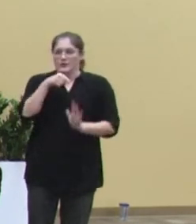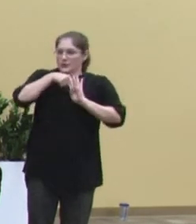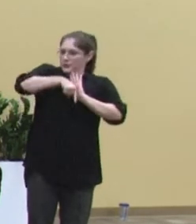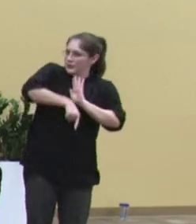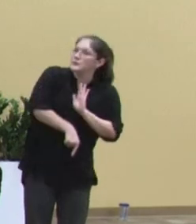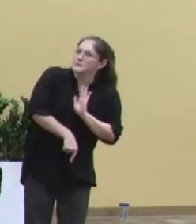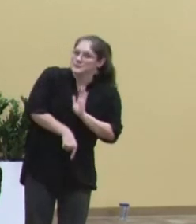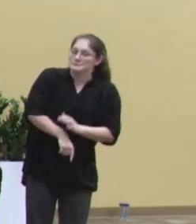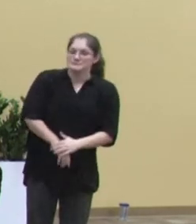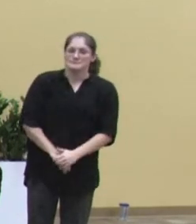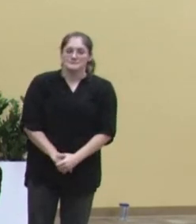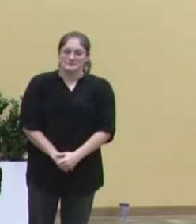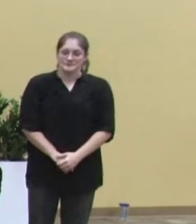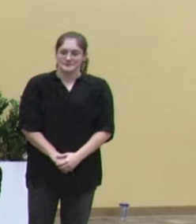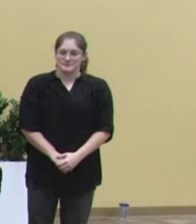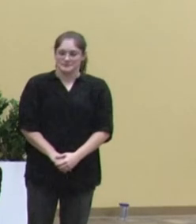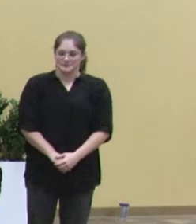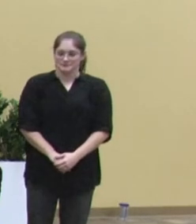And